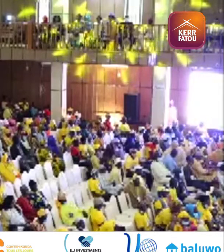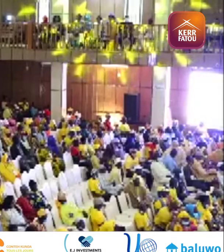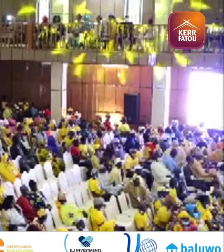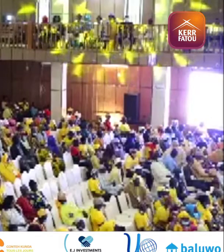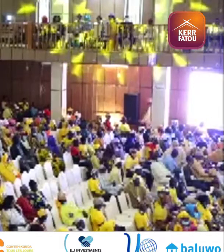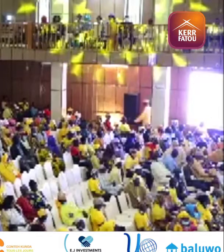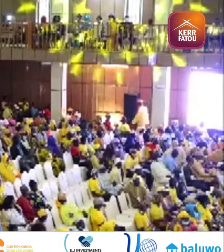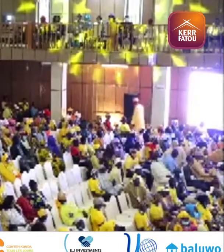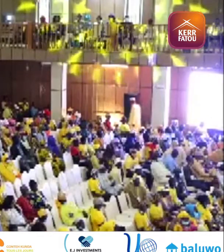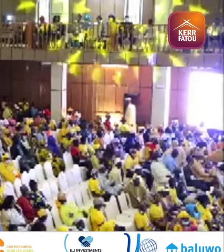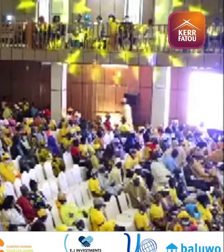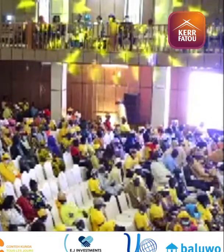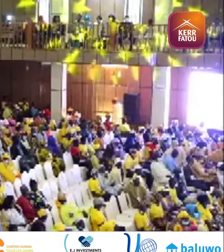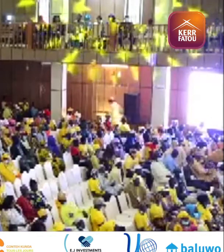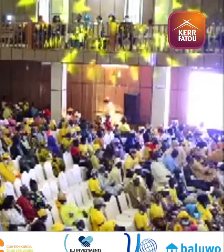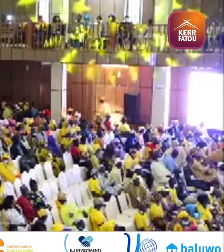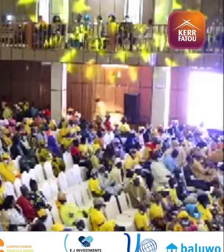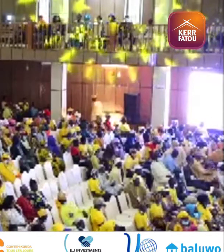who led the Gambia